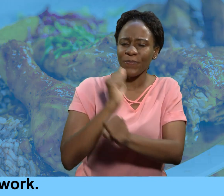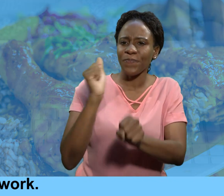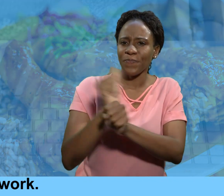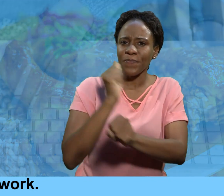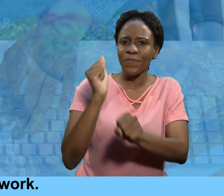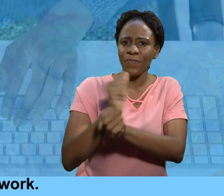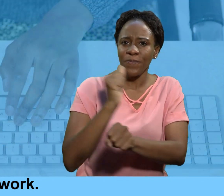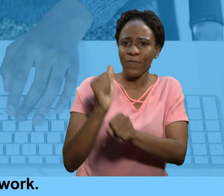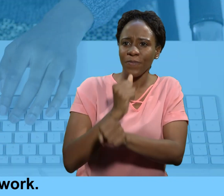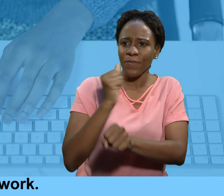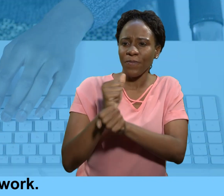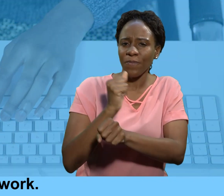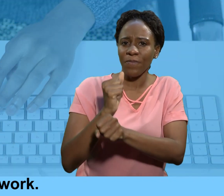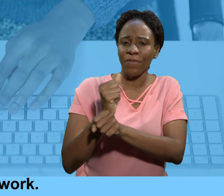continued to work.